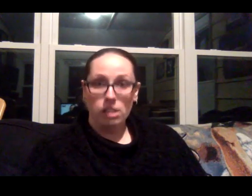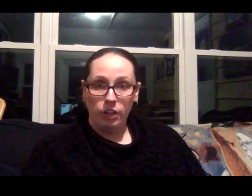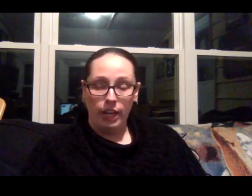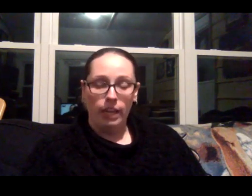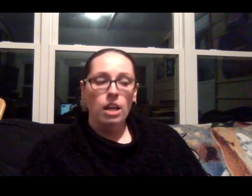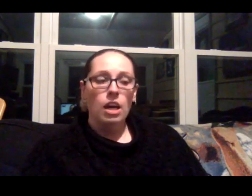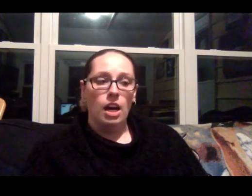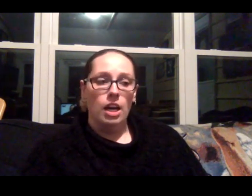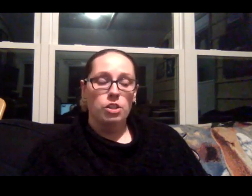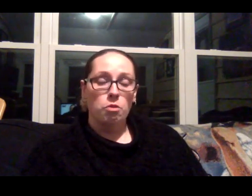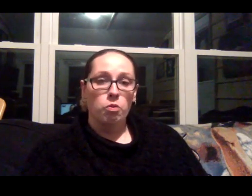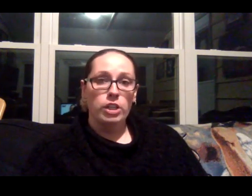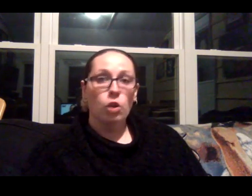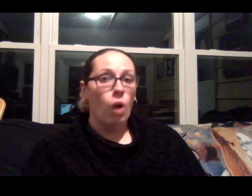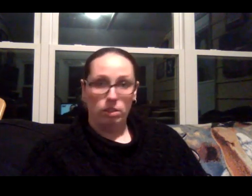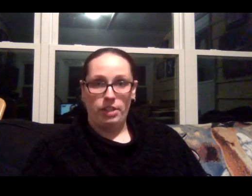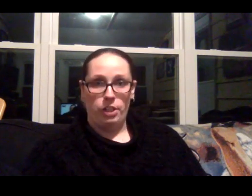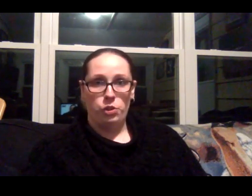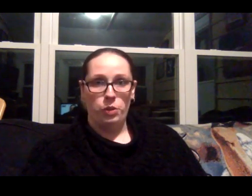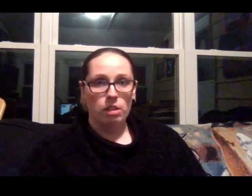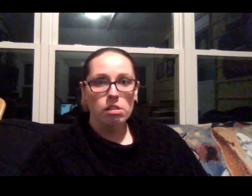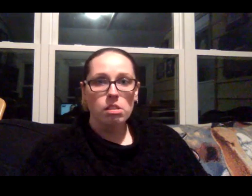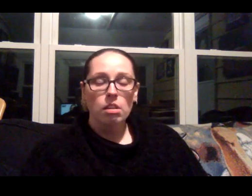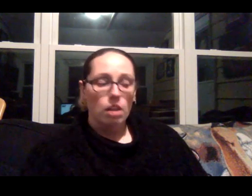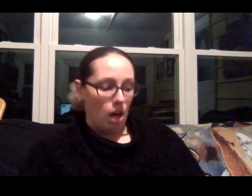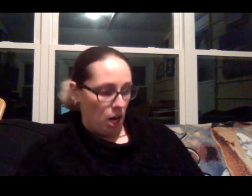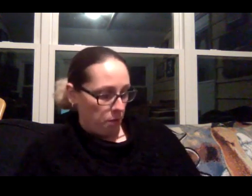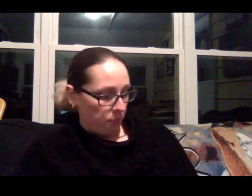distance learning, to reach all of their students.